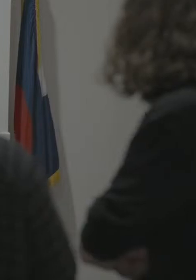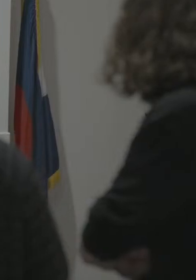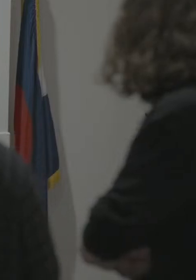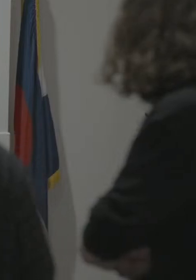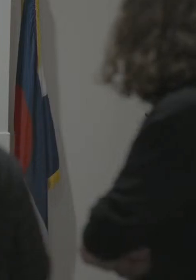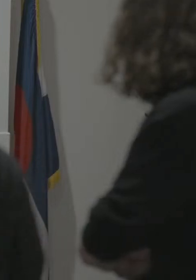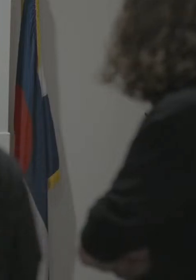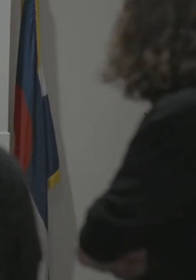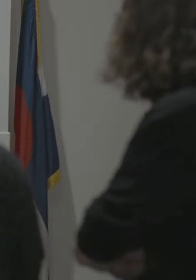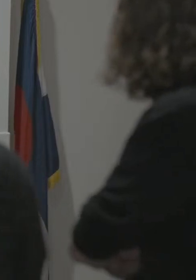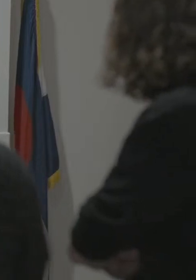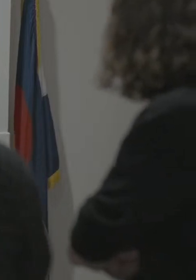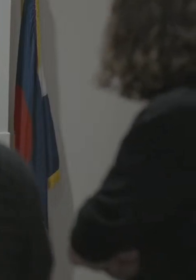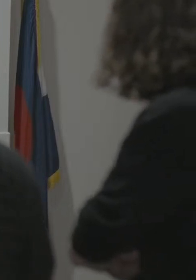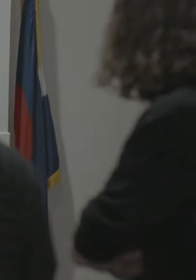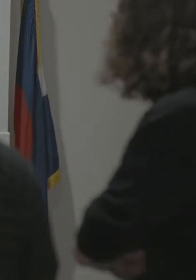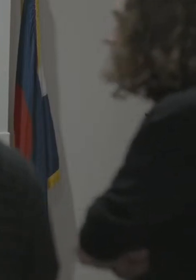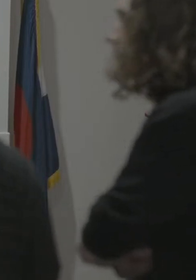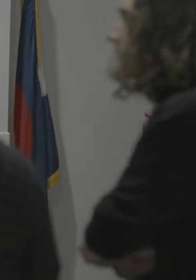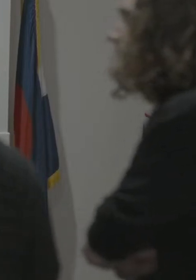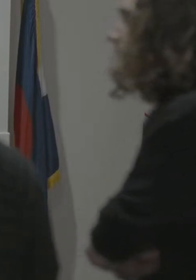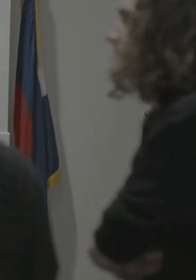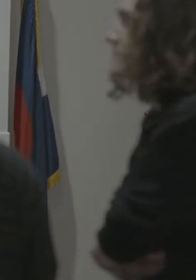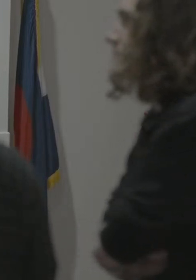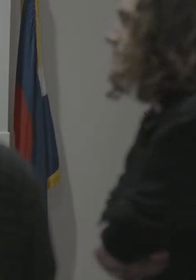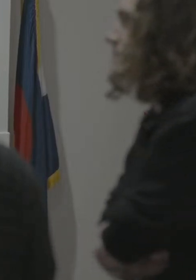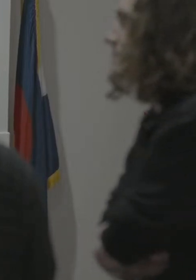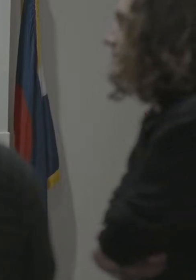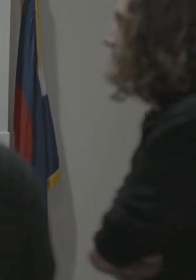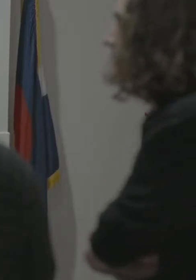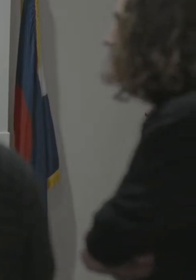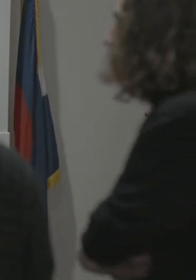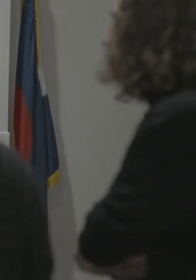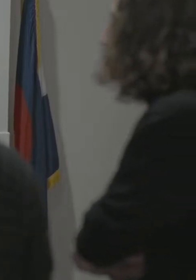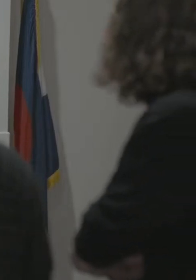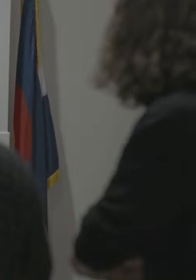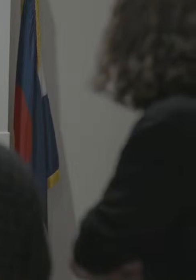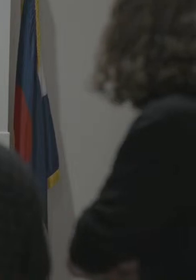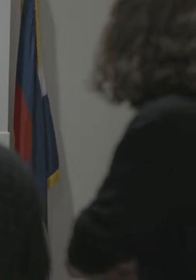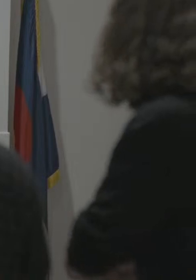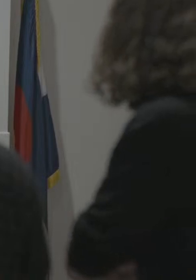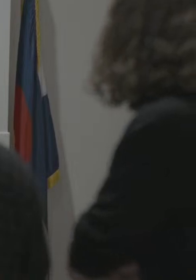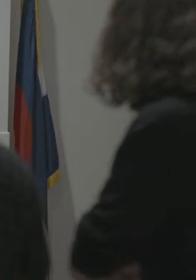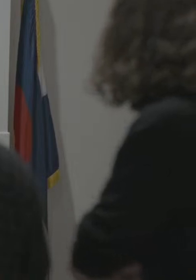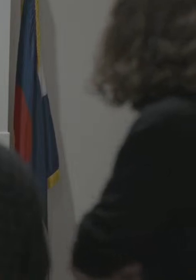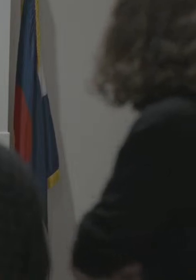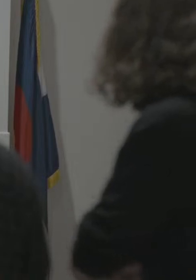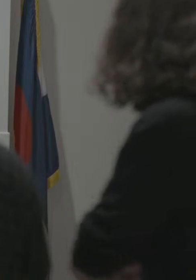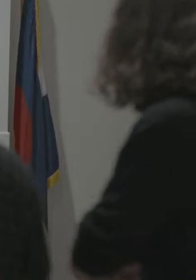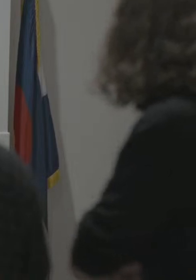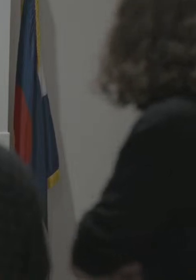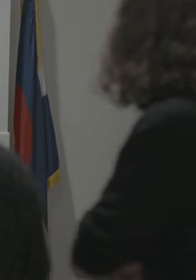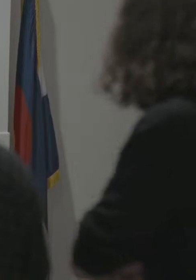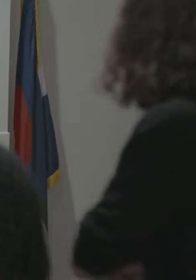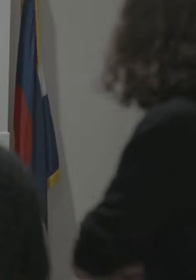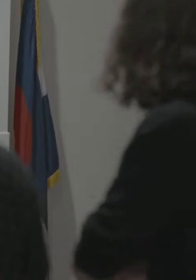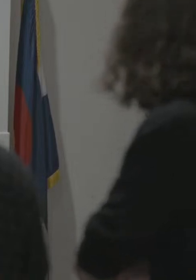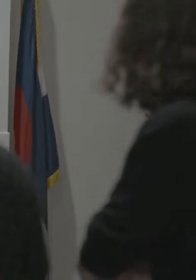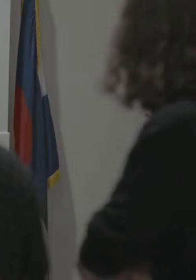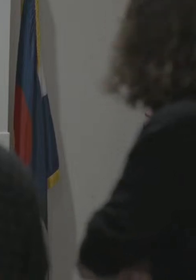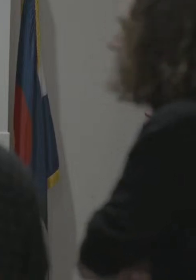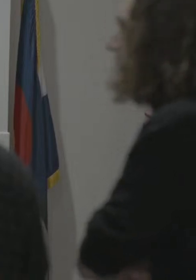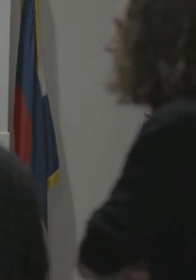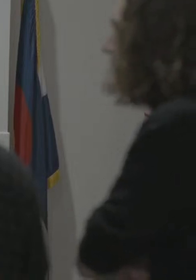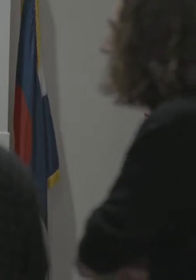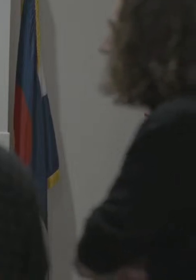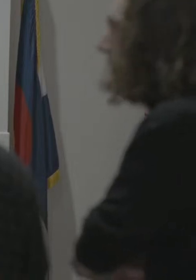Sora and Jillian need some work. They would love to have a few of you go over there and get some more images. They